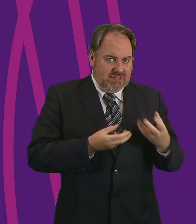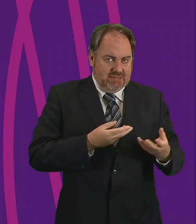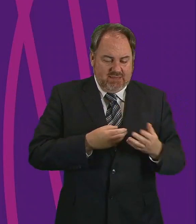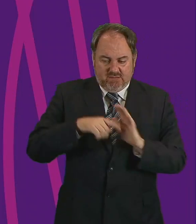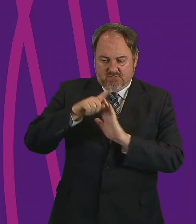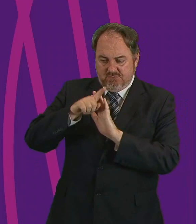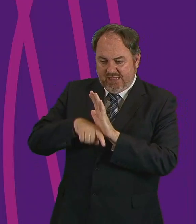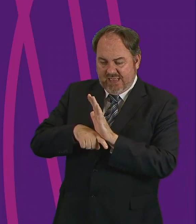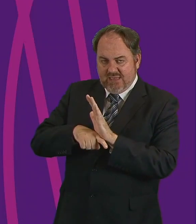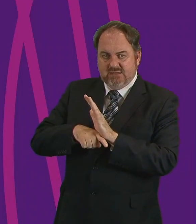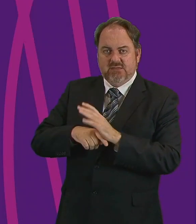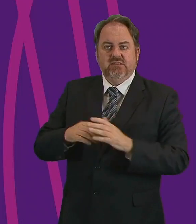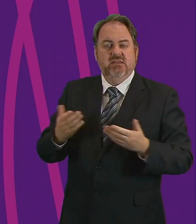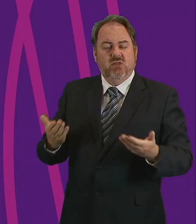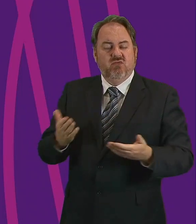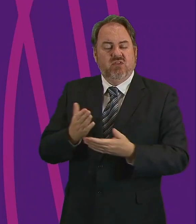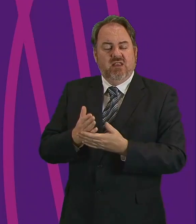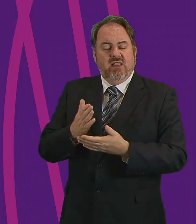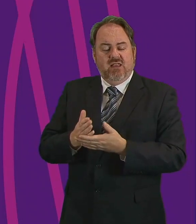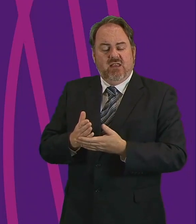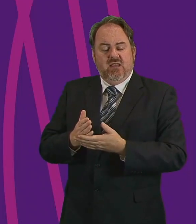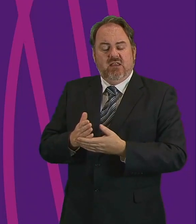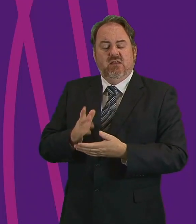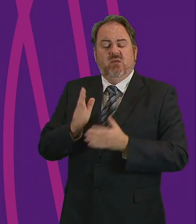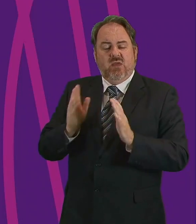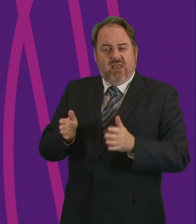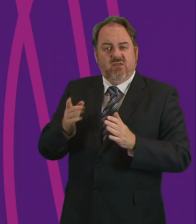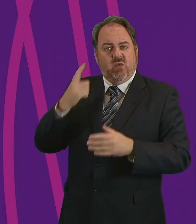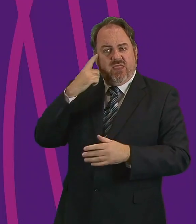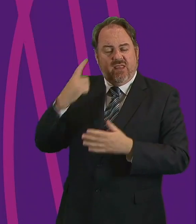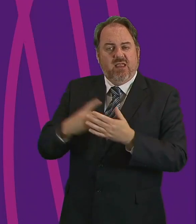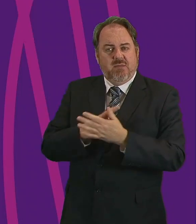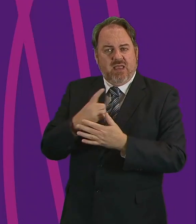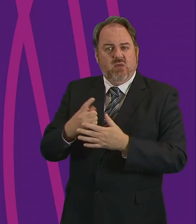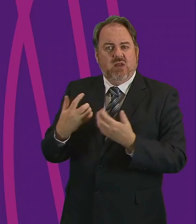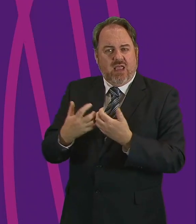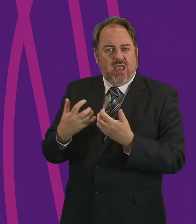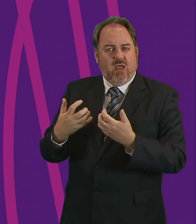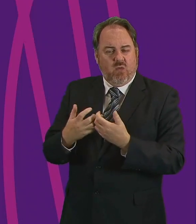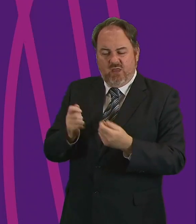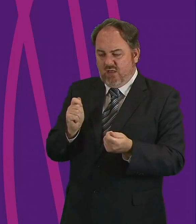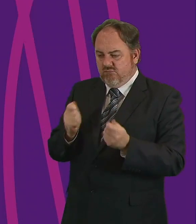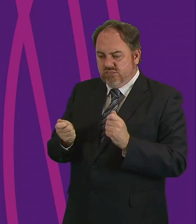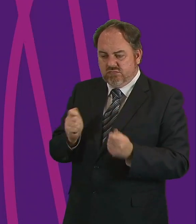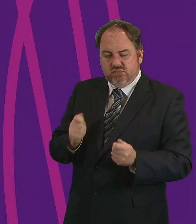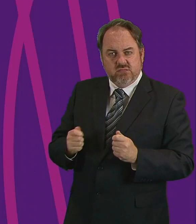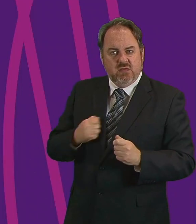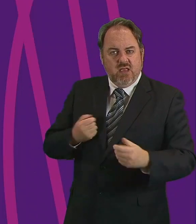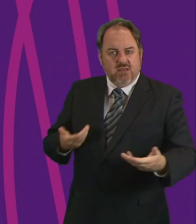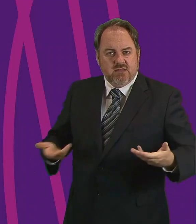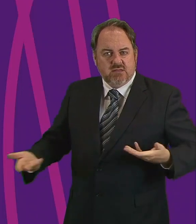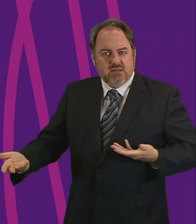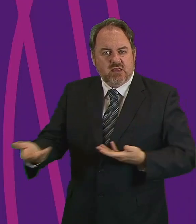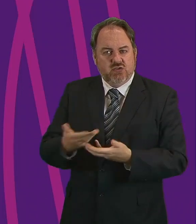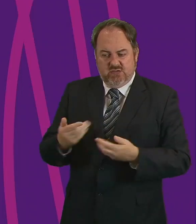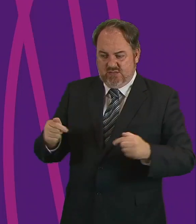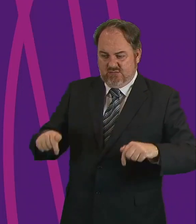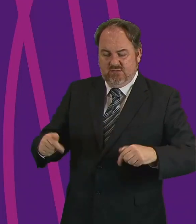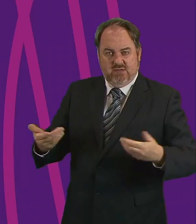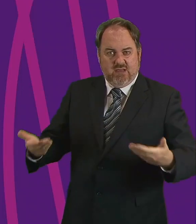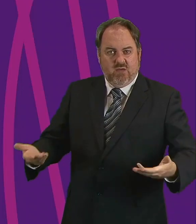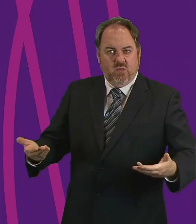means, but it is an important opportunity for us to begin to broaden out our discussion of the situation. All